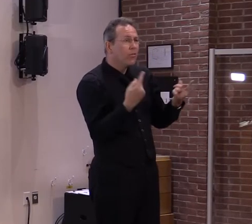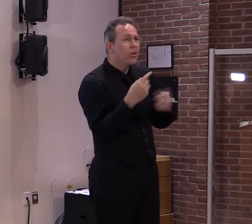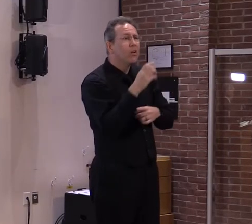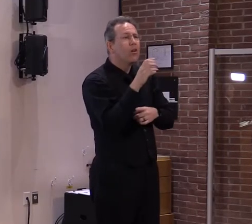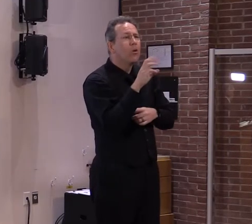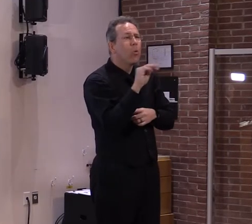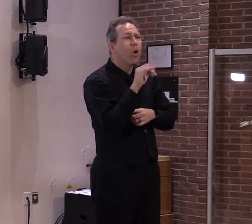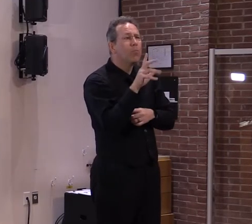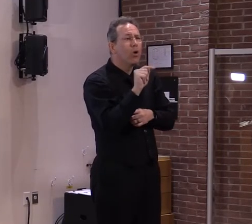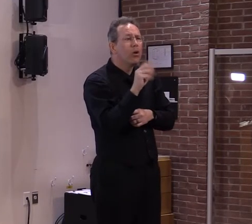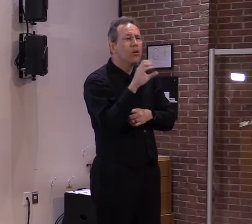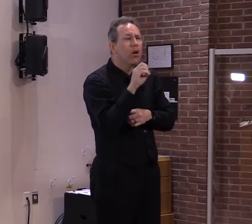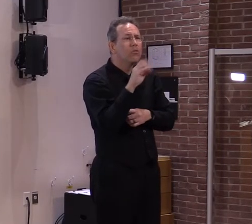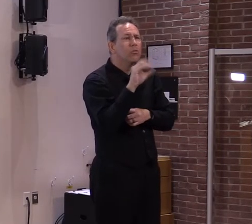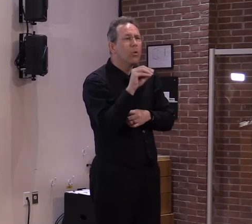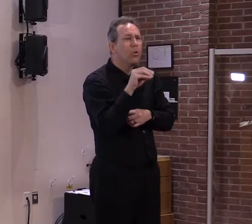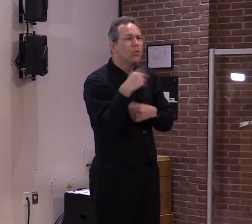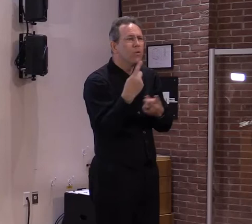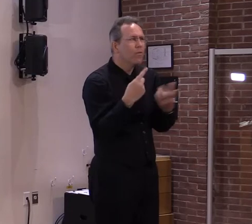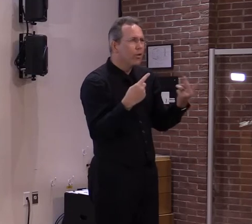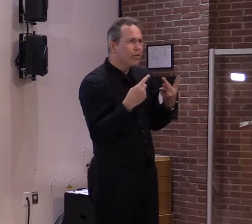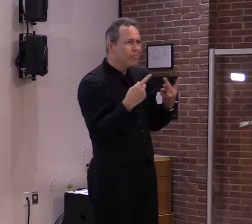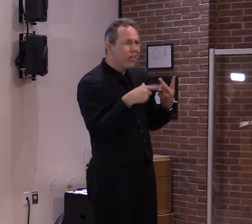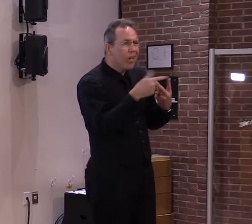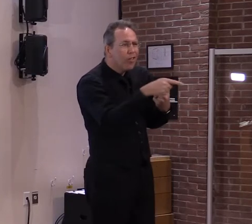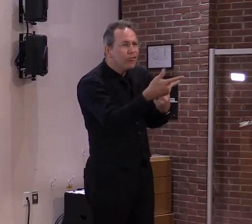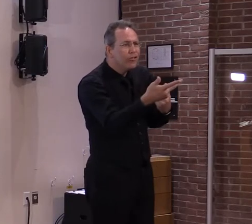systems, others are not.